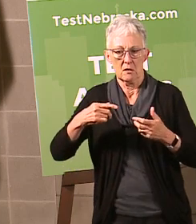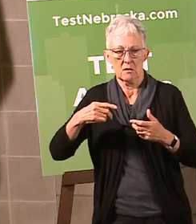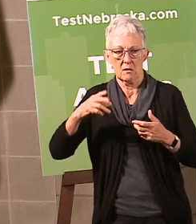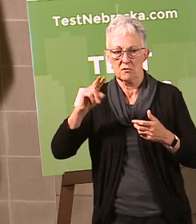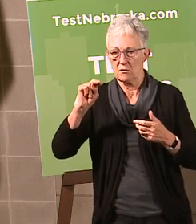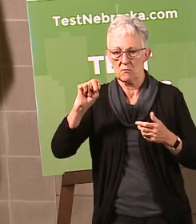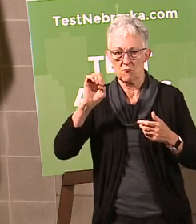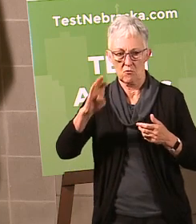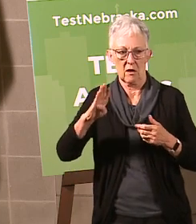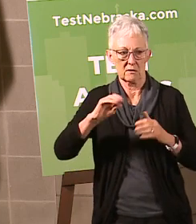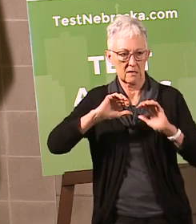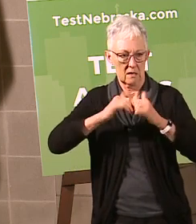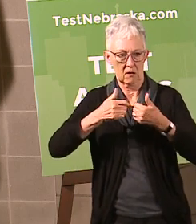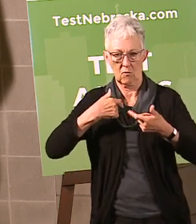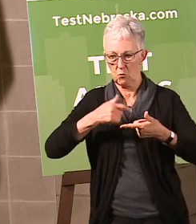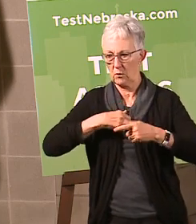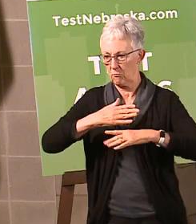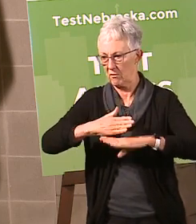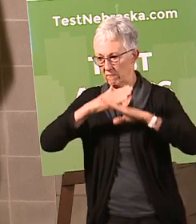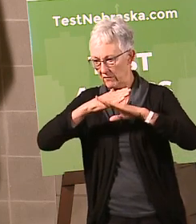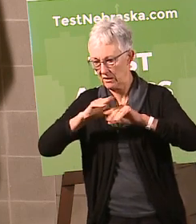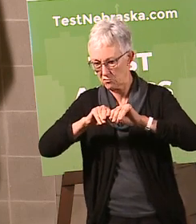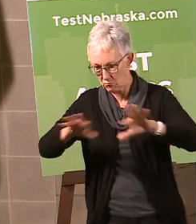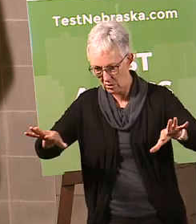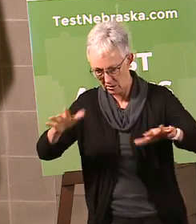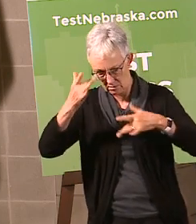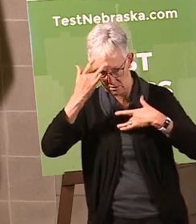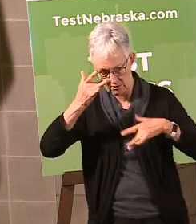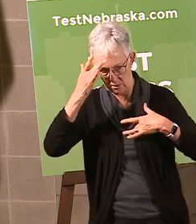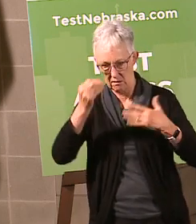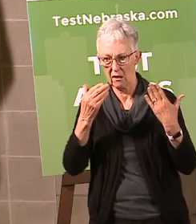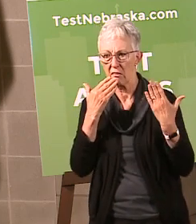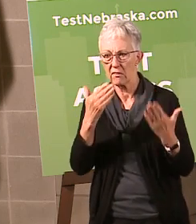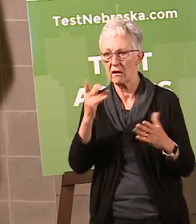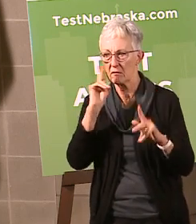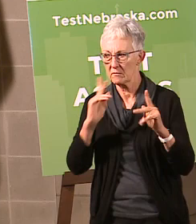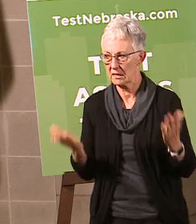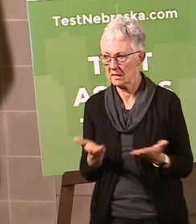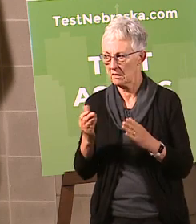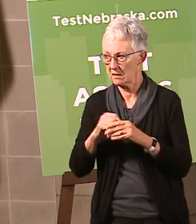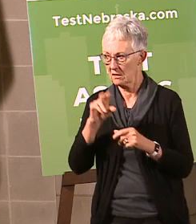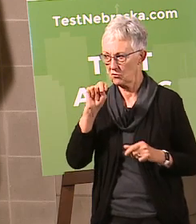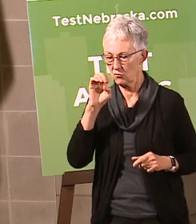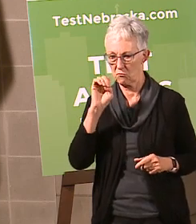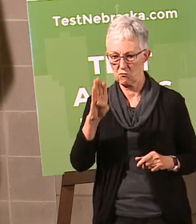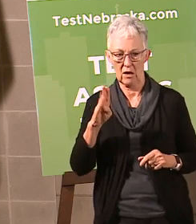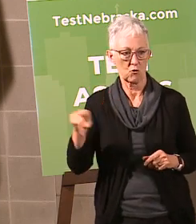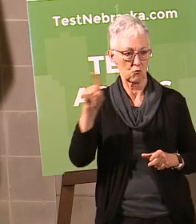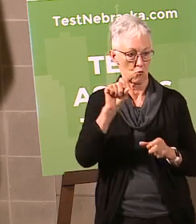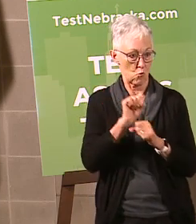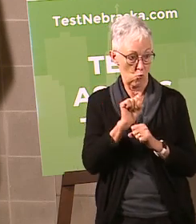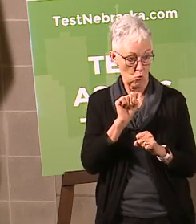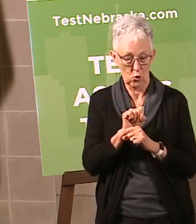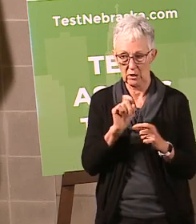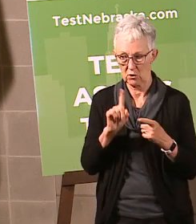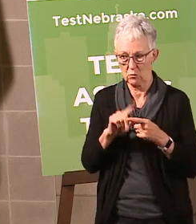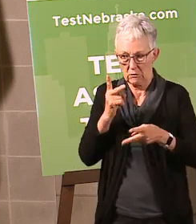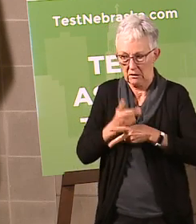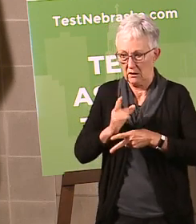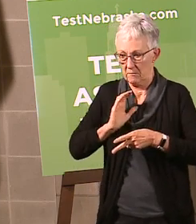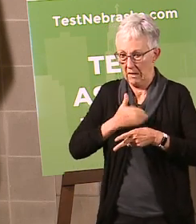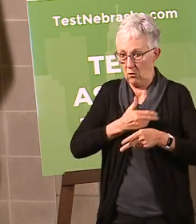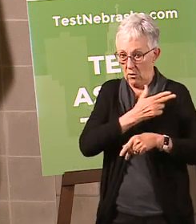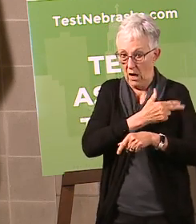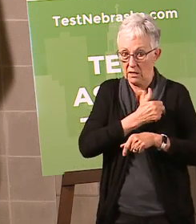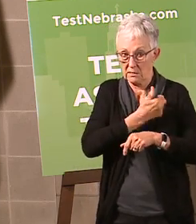all the Nebraskans who are taking those steps, who are making those sacrifices. What you're doing is working. We've preserved the healthcare system. As we start to